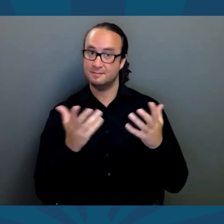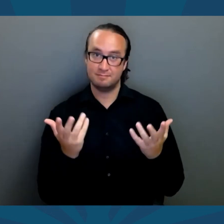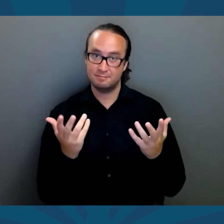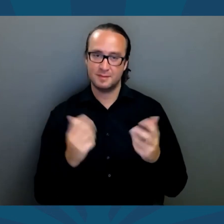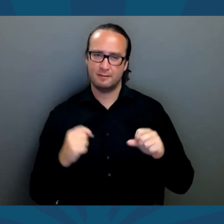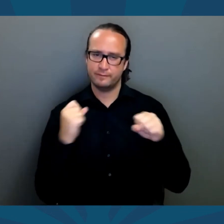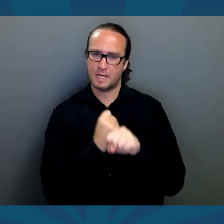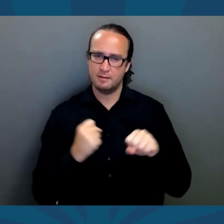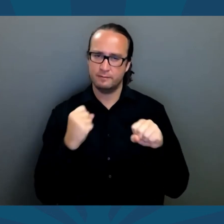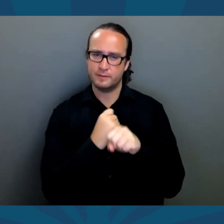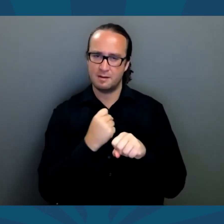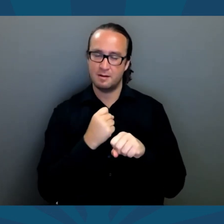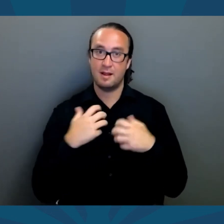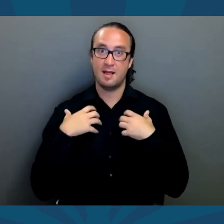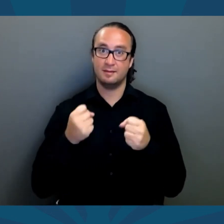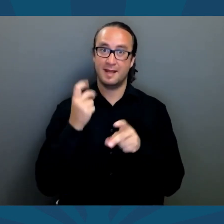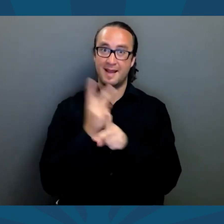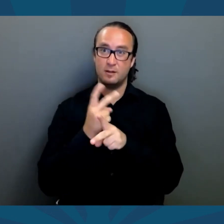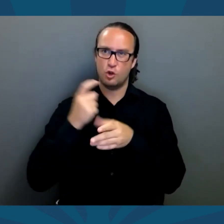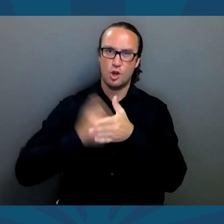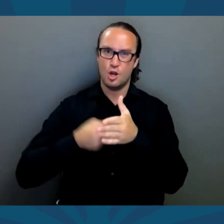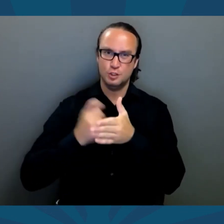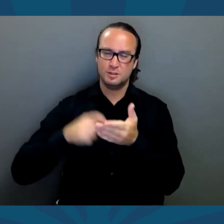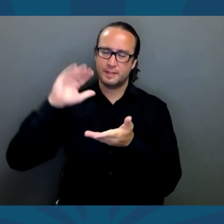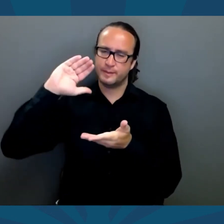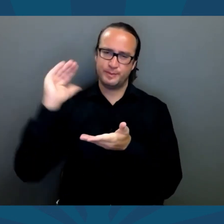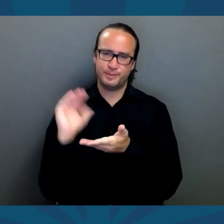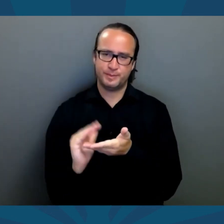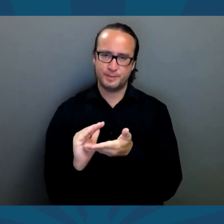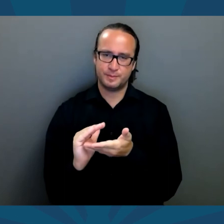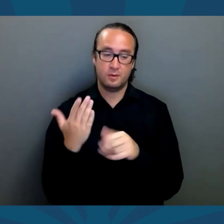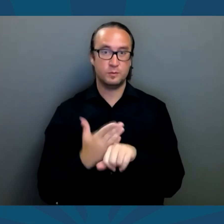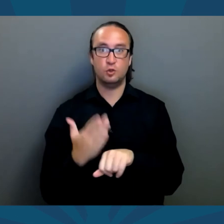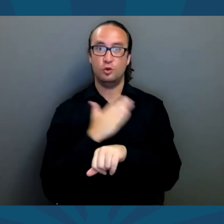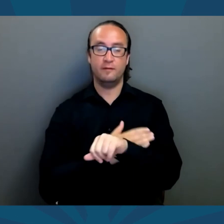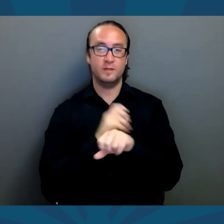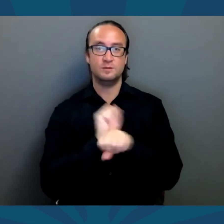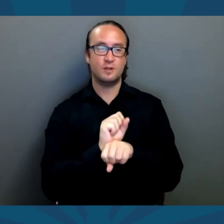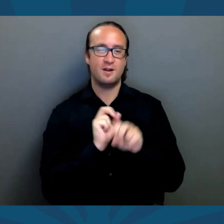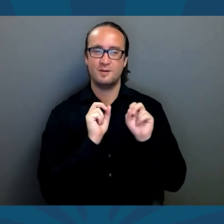He will prioritize the middle class by fighting to bring down healthcare costs,